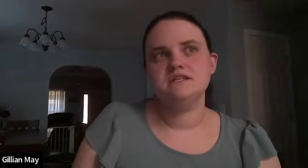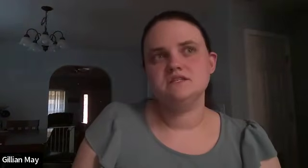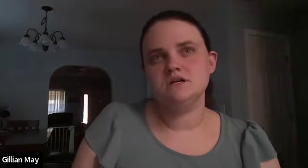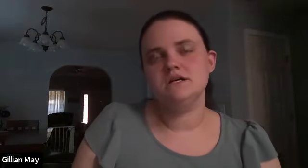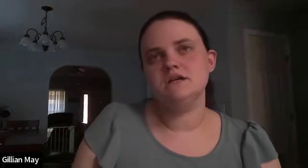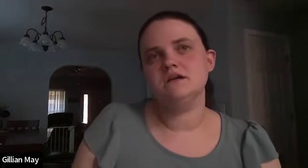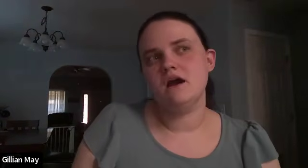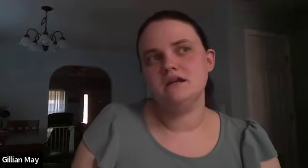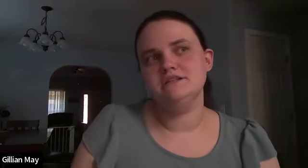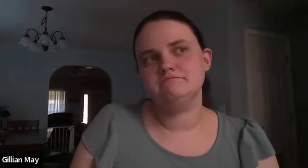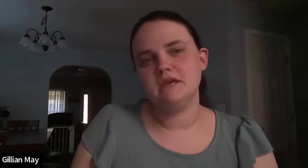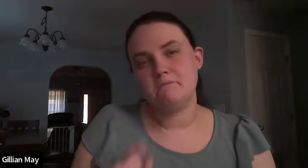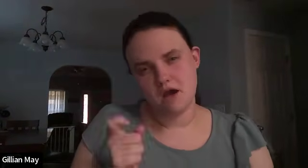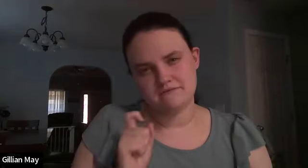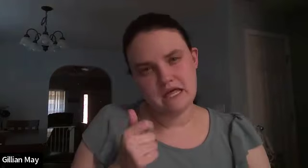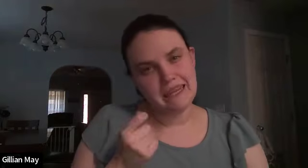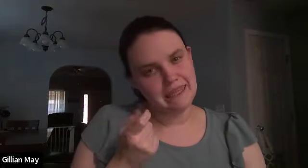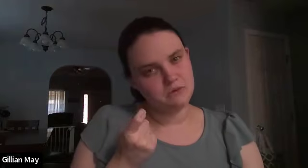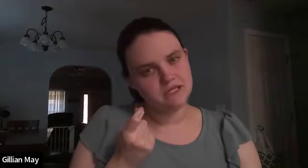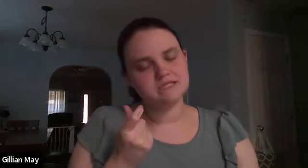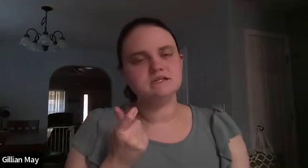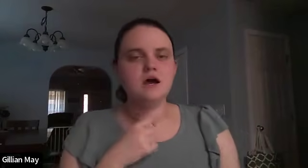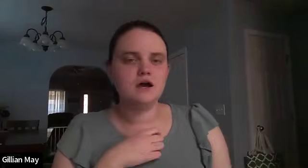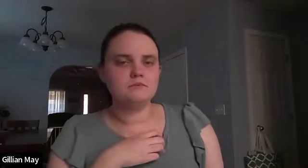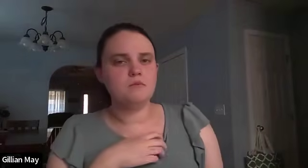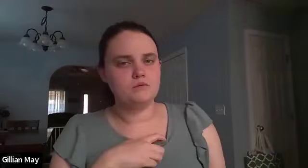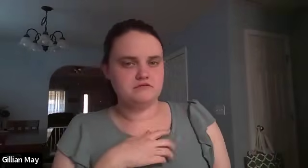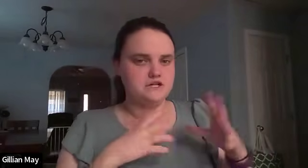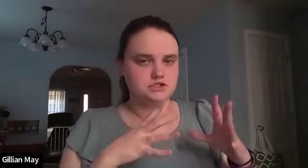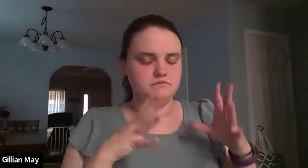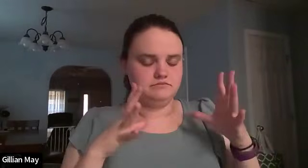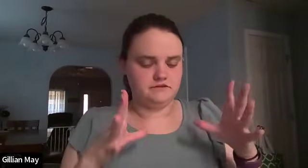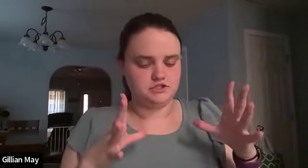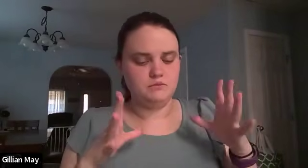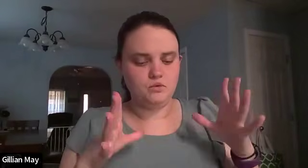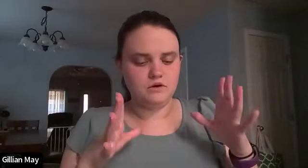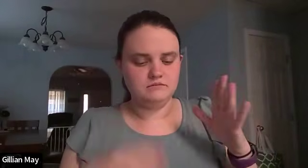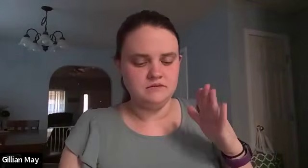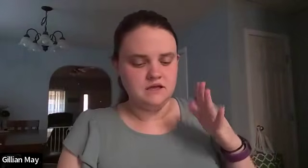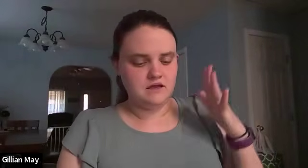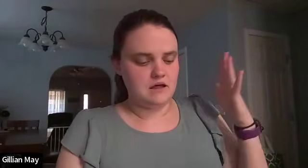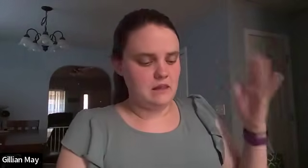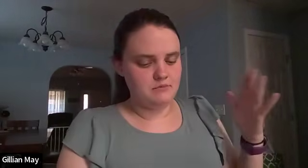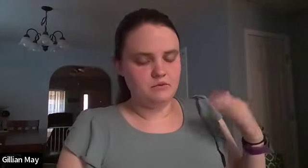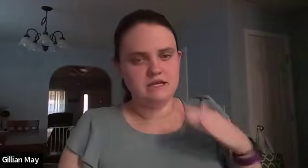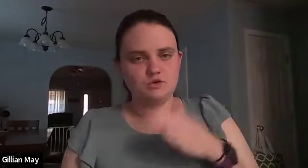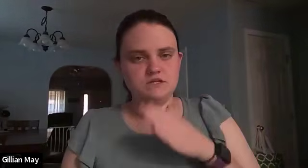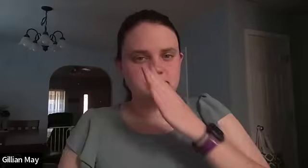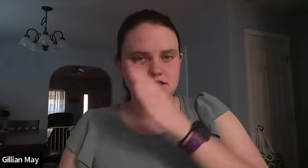This one kind of can modify a little bit. The more professional, more elaborate way is going to be